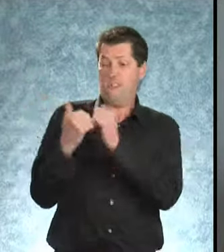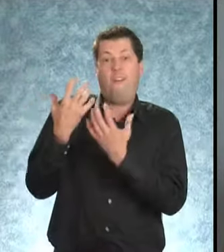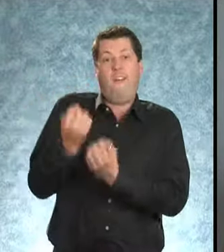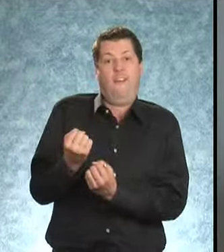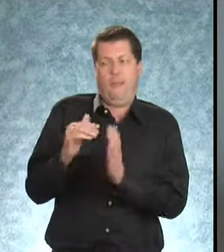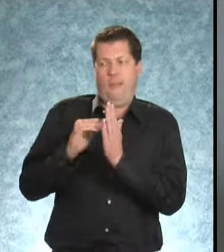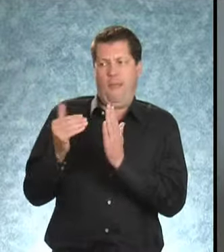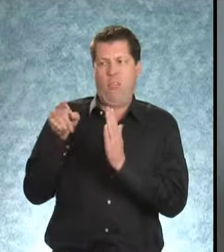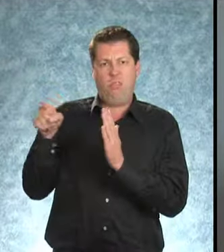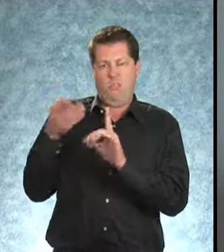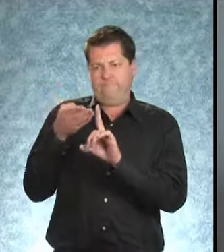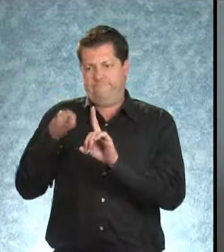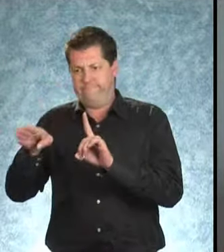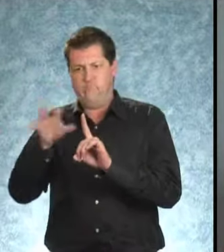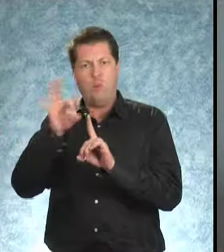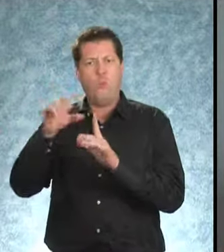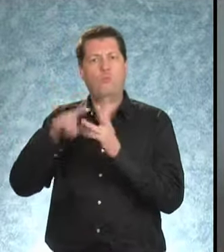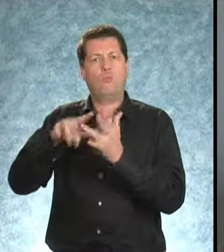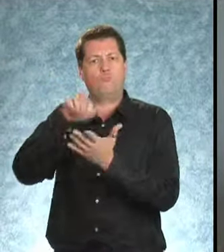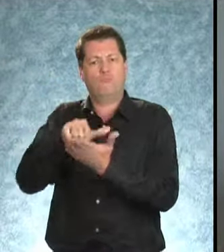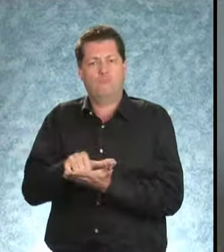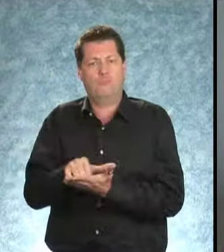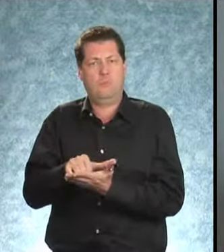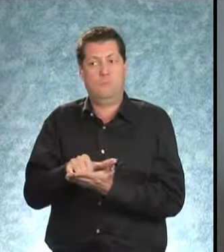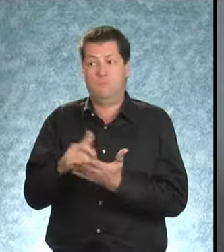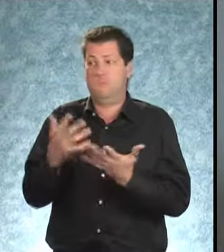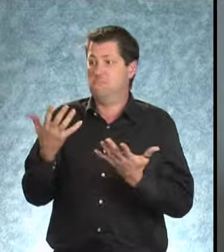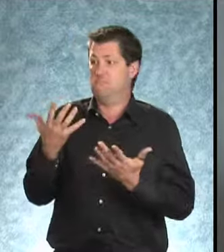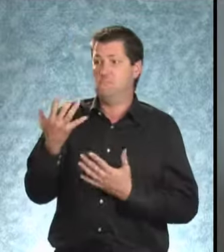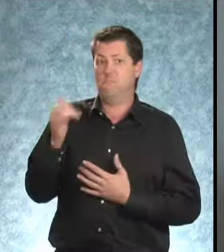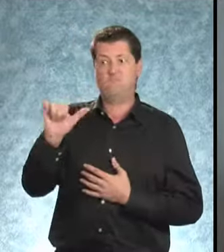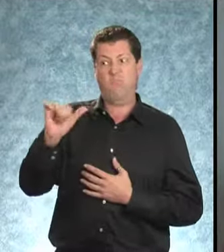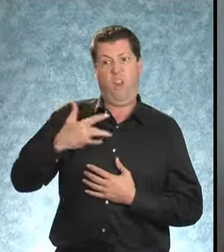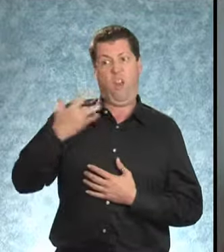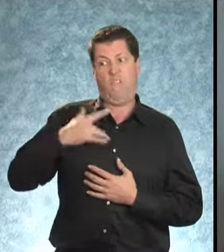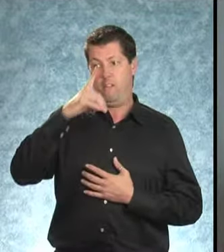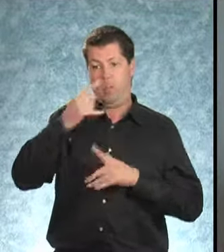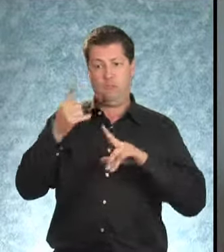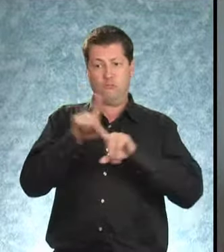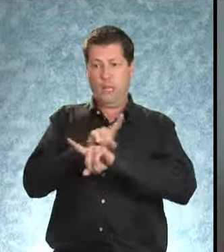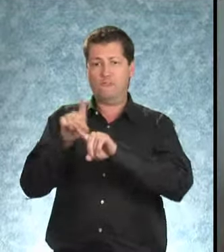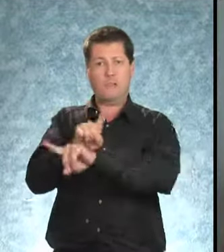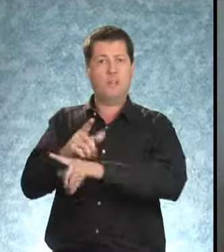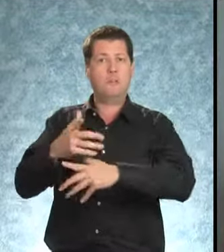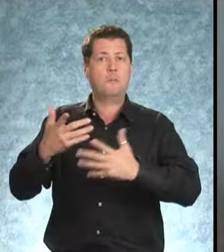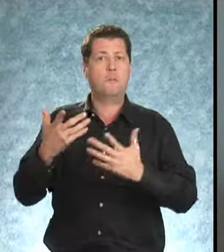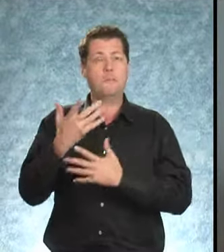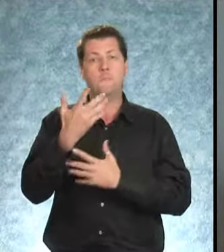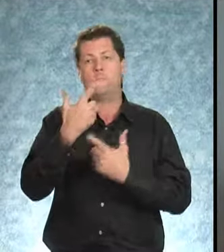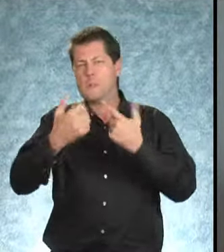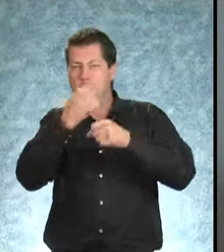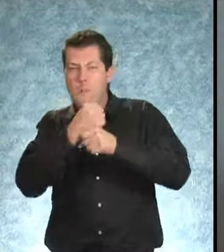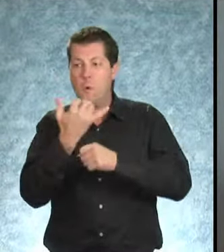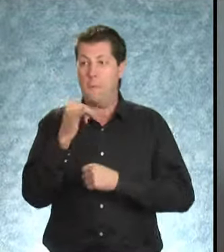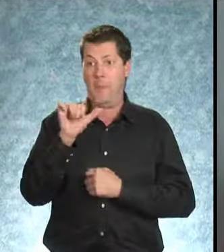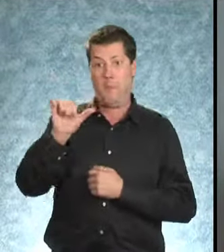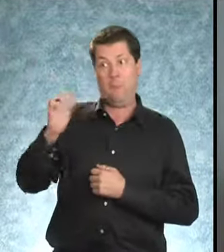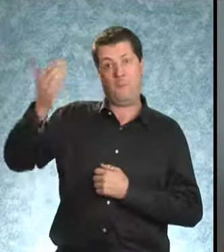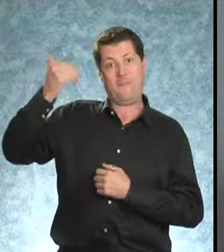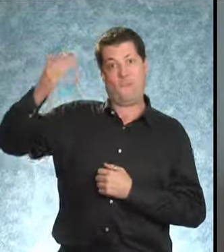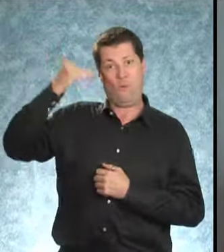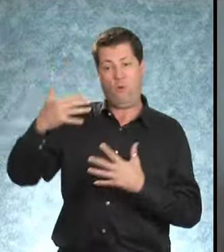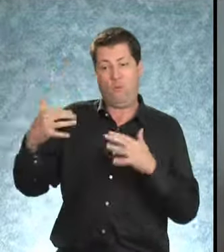your neighbour hasn't stuck to the agreement, because things happen in people's lives. For example, they may have